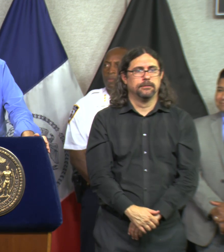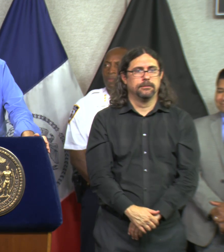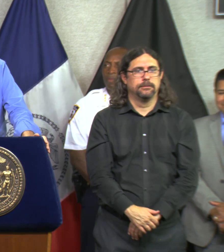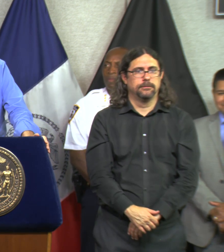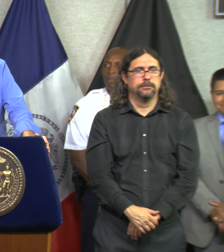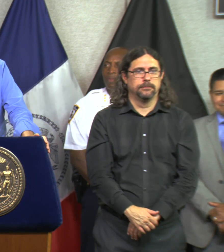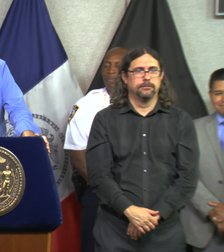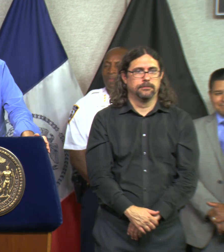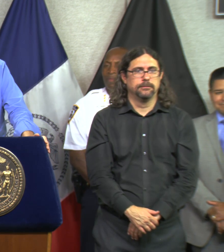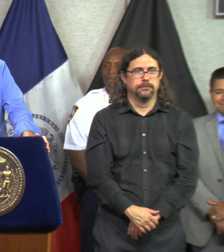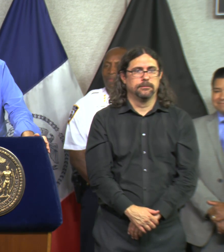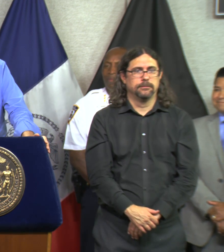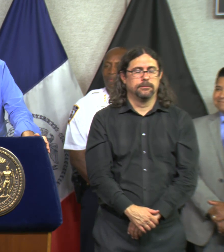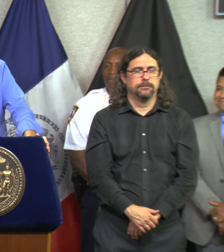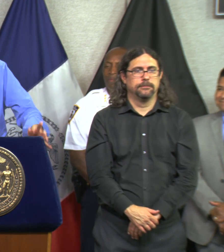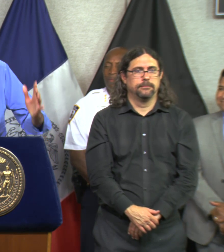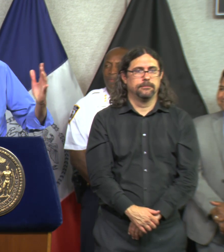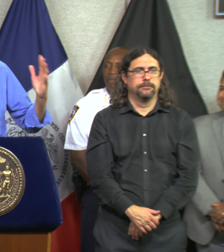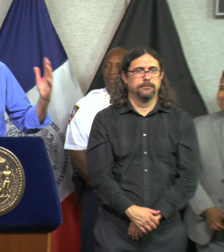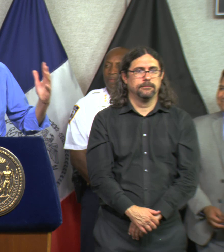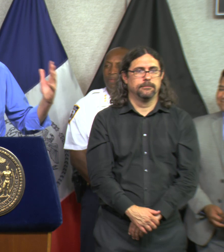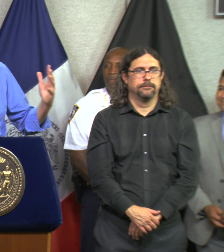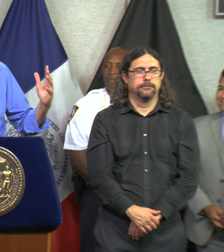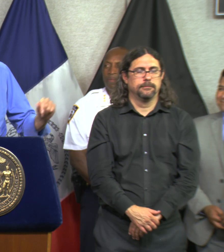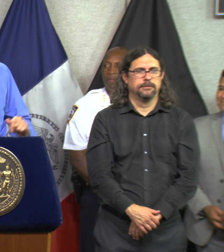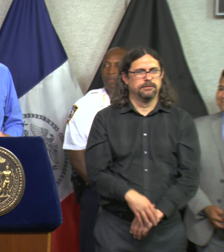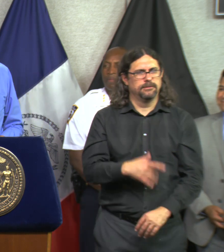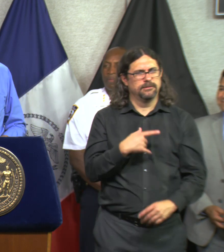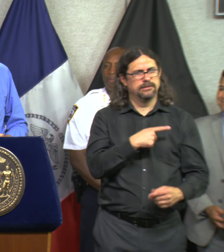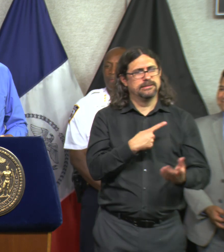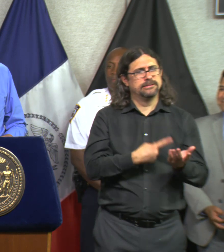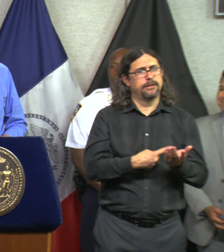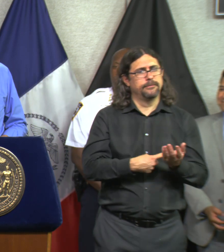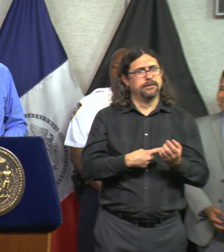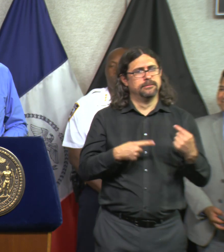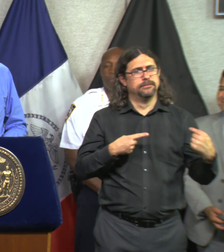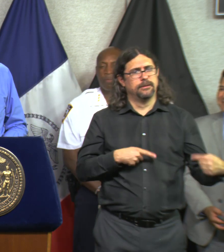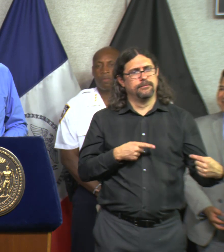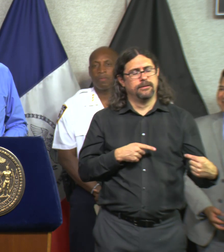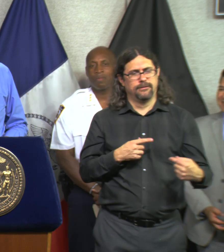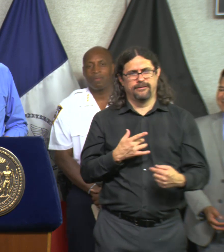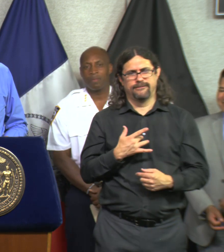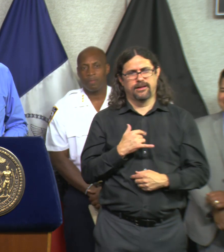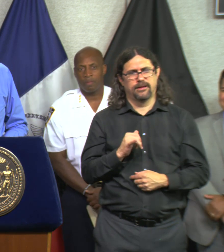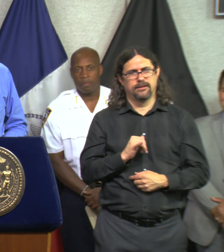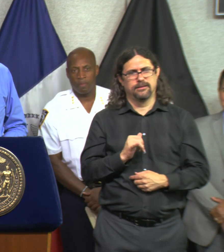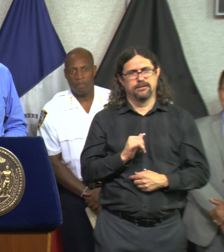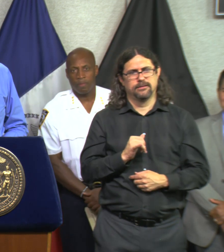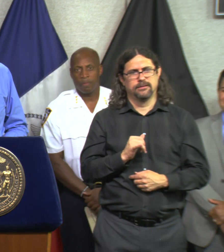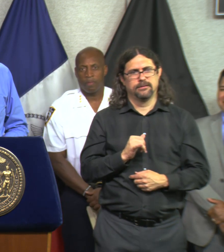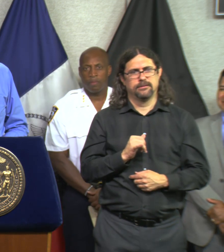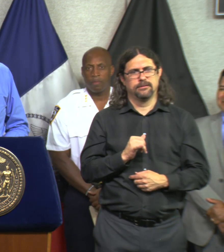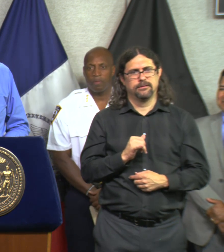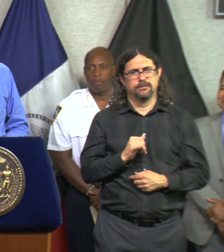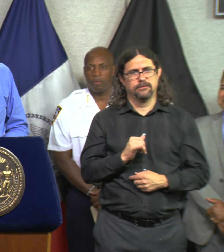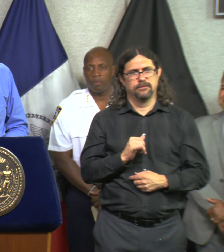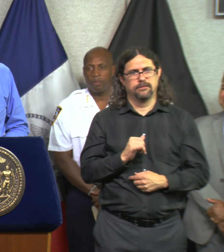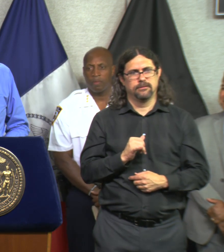entertaining. I was very impressed they got that much material out of a debate draw. But the